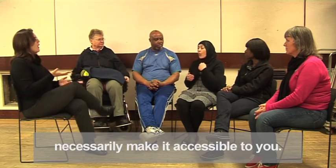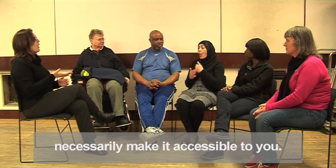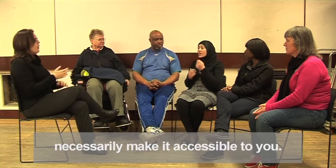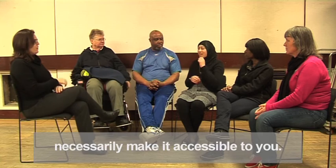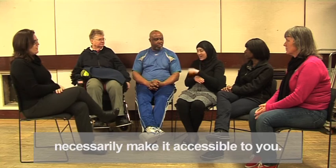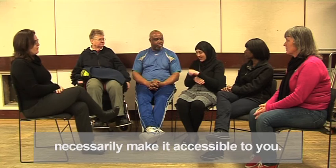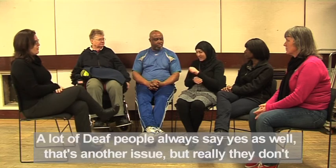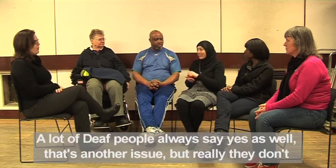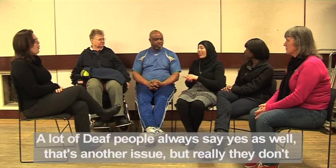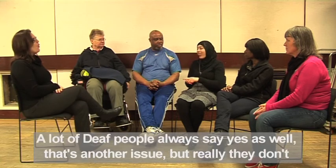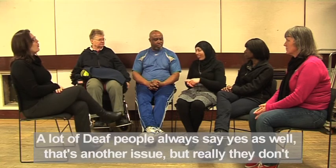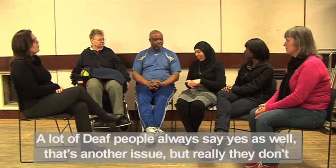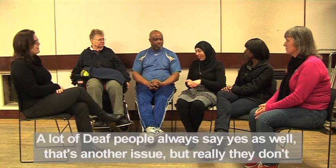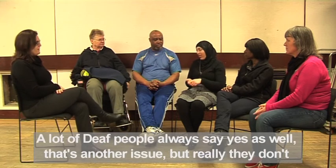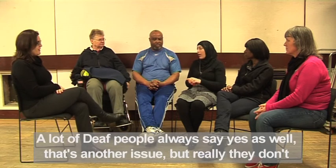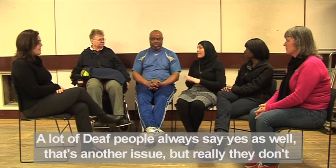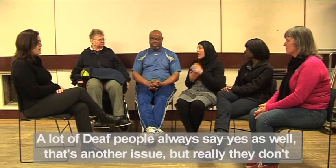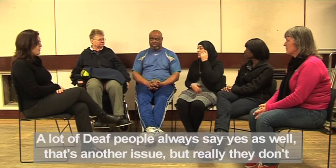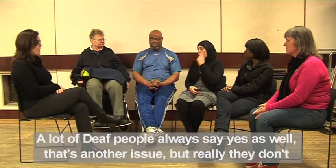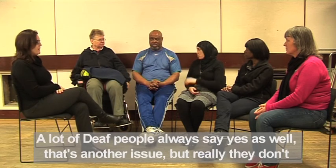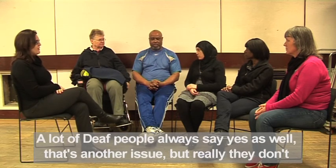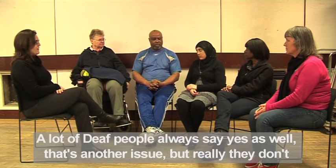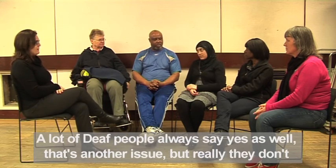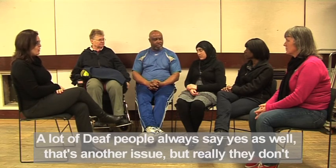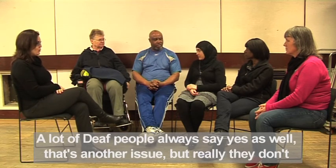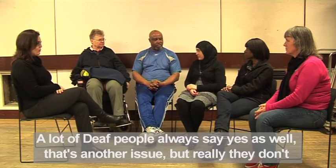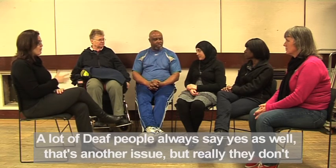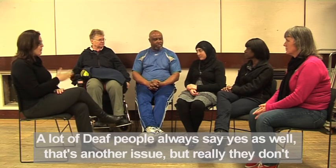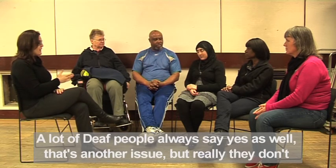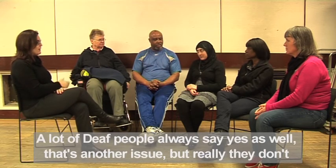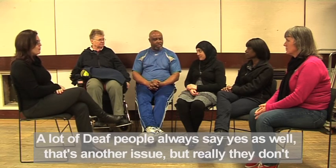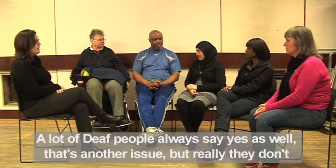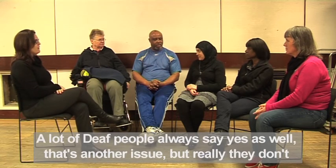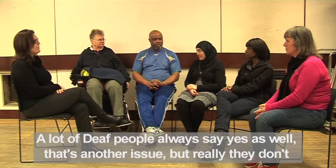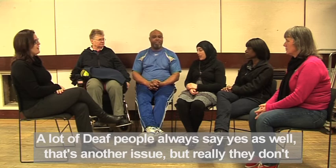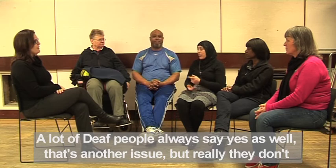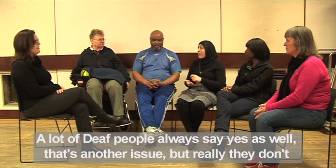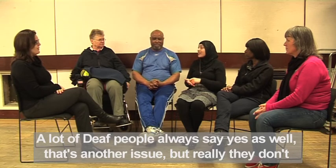A lot of deaf people always say yes as well. That's another issue, but really they don't understand.